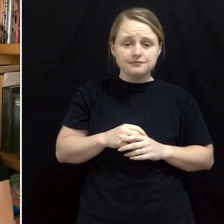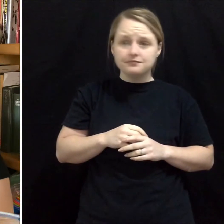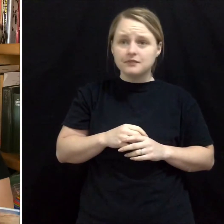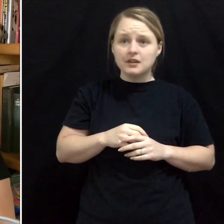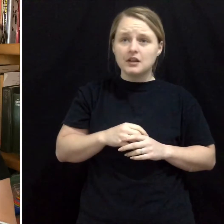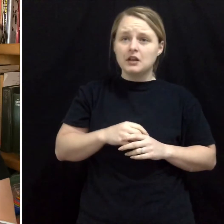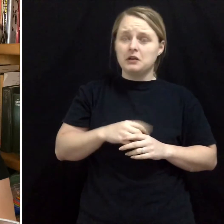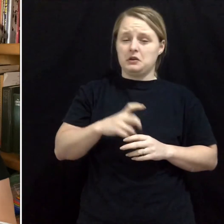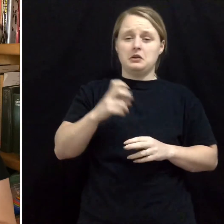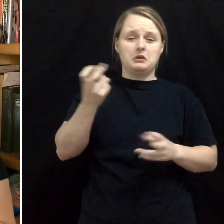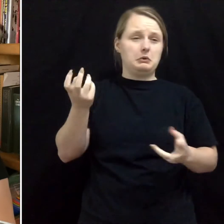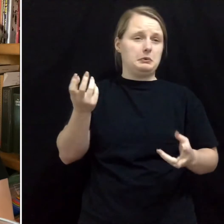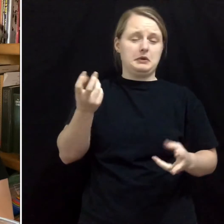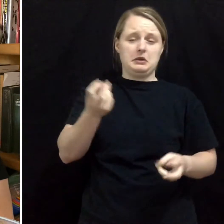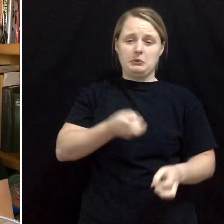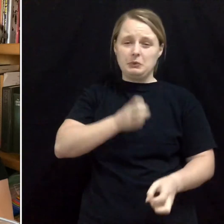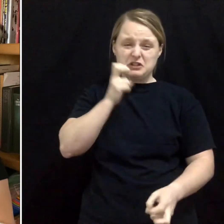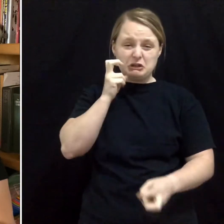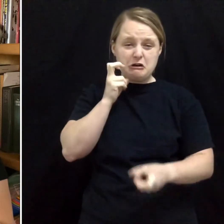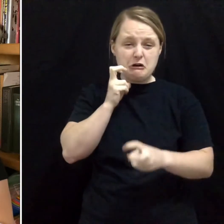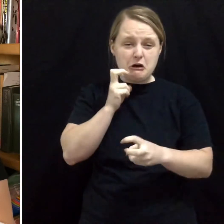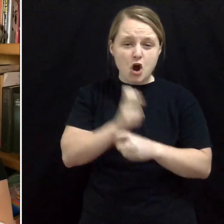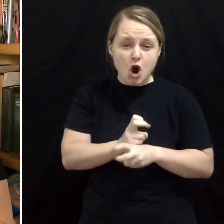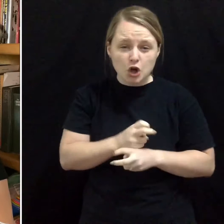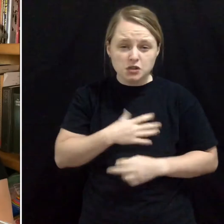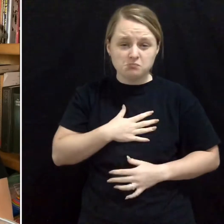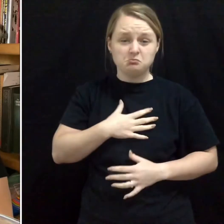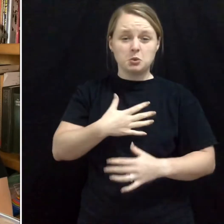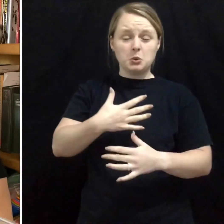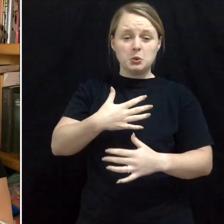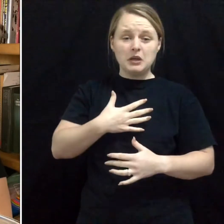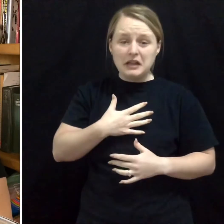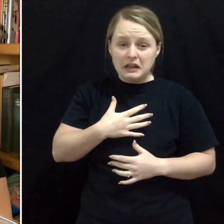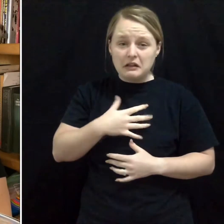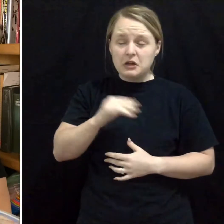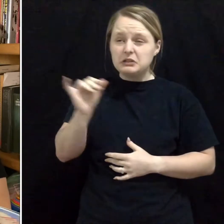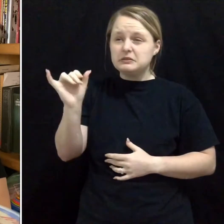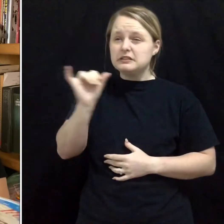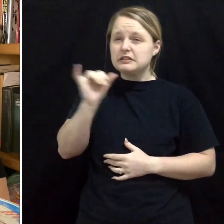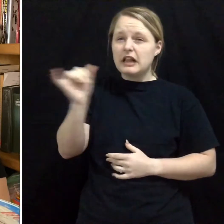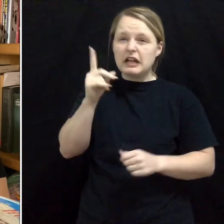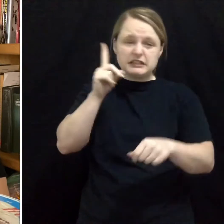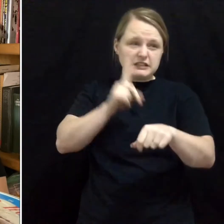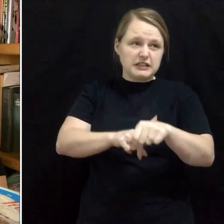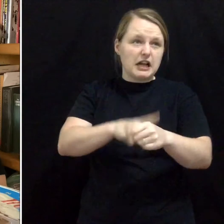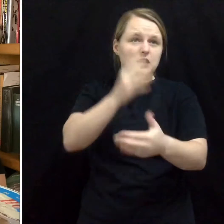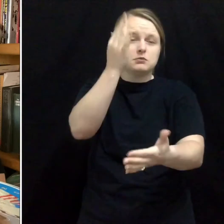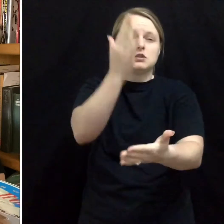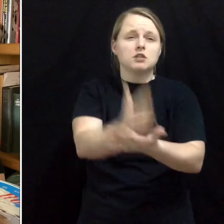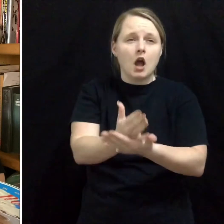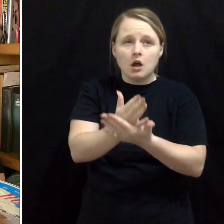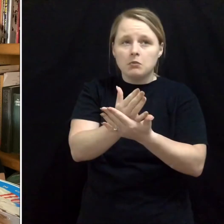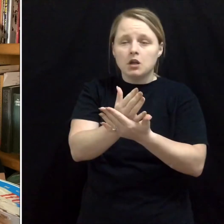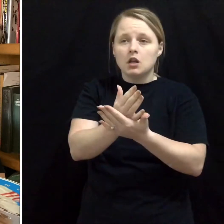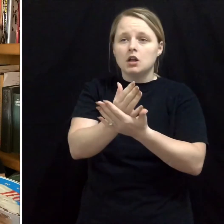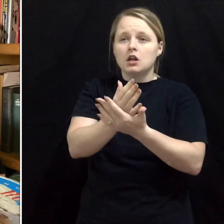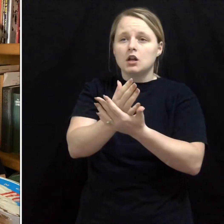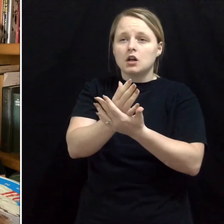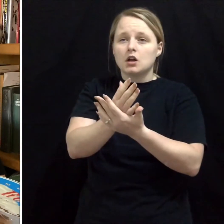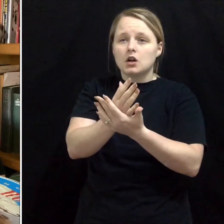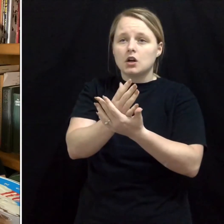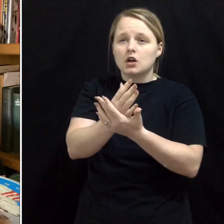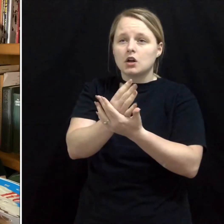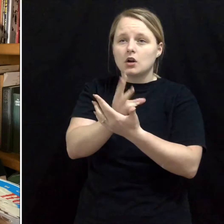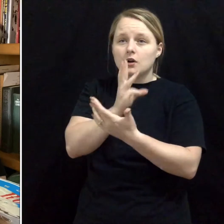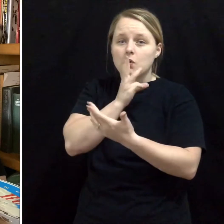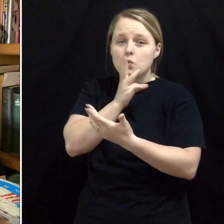Why, the air had turned so dry and sour, time seemed to all but stand still, and there was